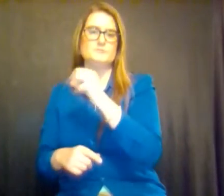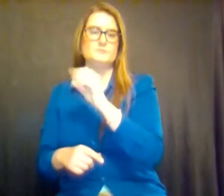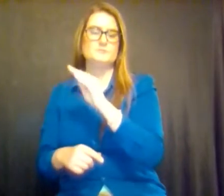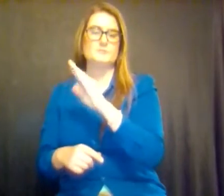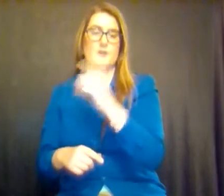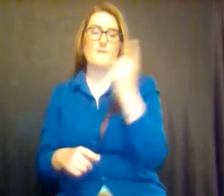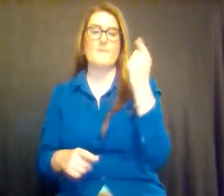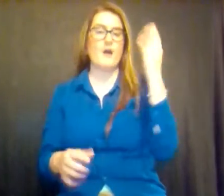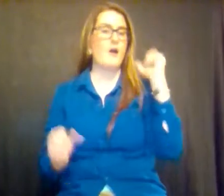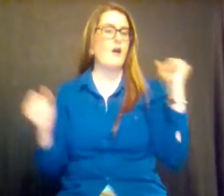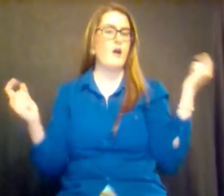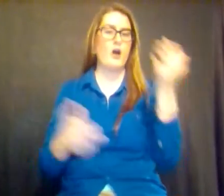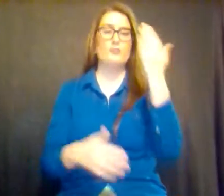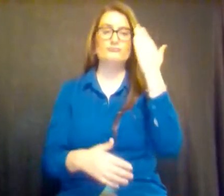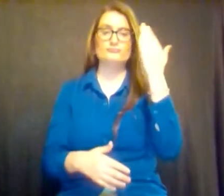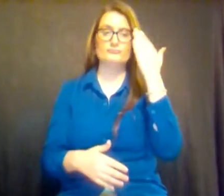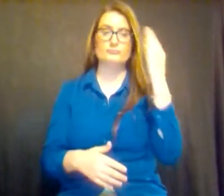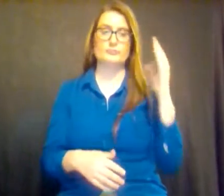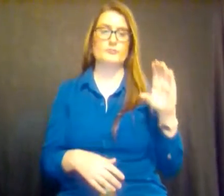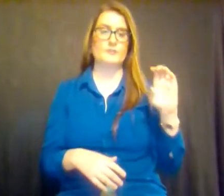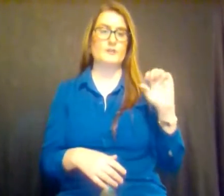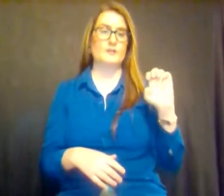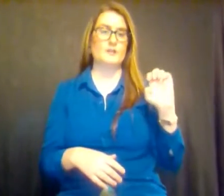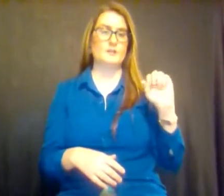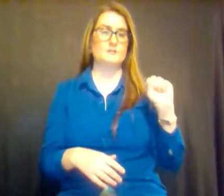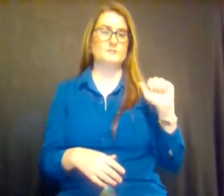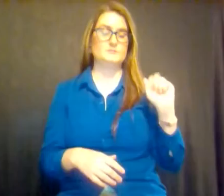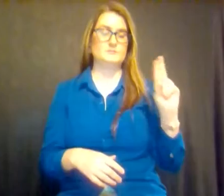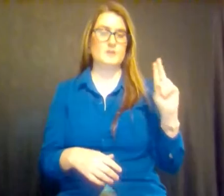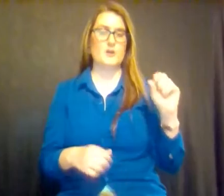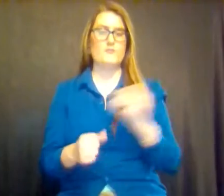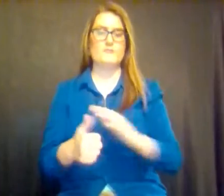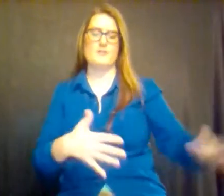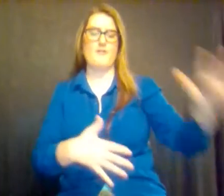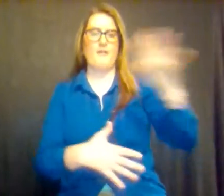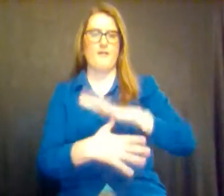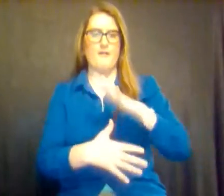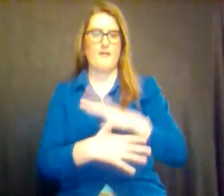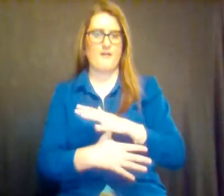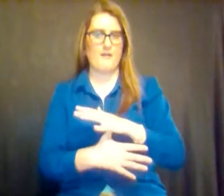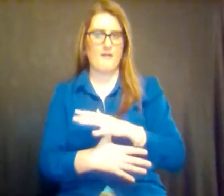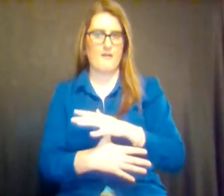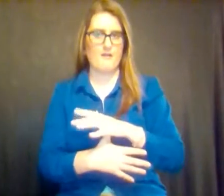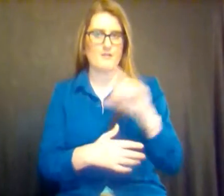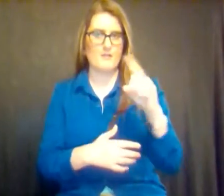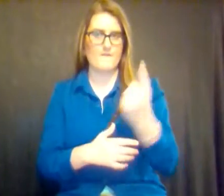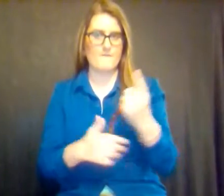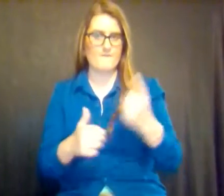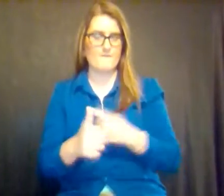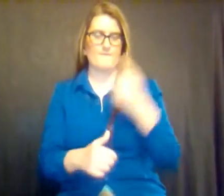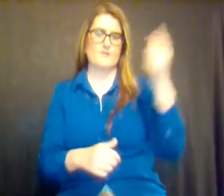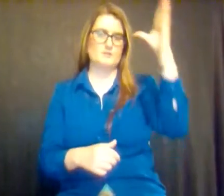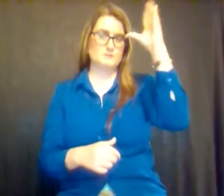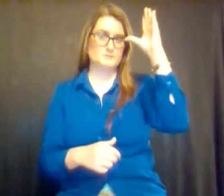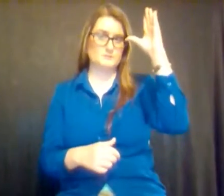the whole land of Canaan, because he had been born first. But everybody also knew that Jacob would be much better at the job. But there was nothing that could be done